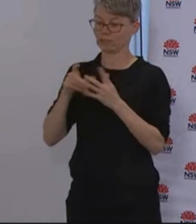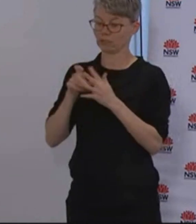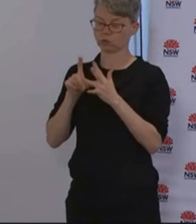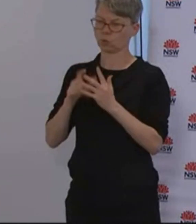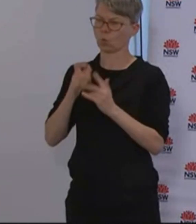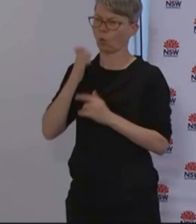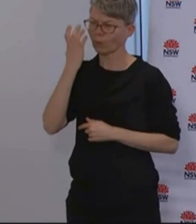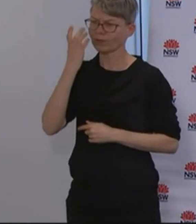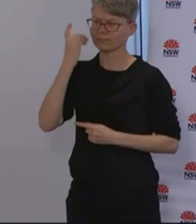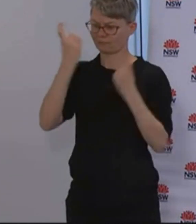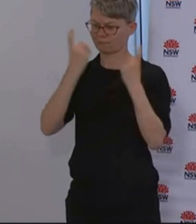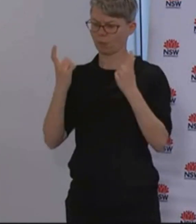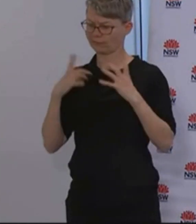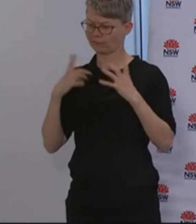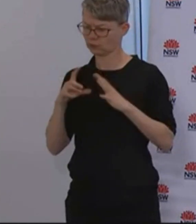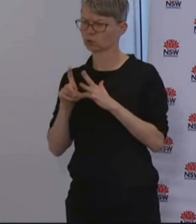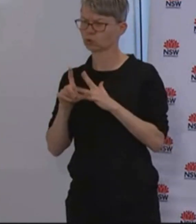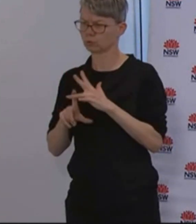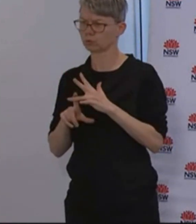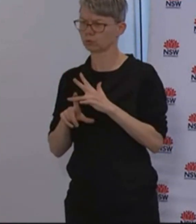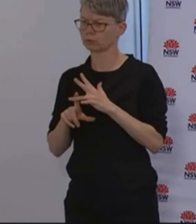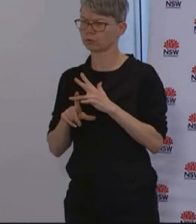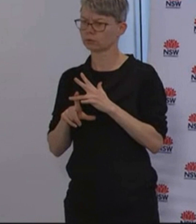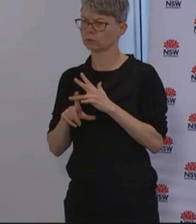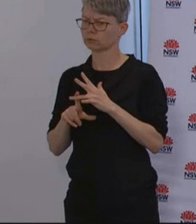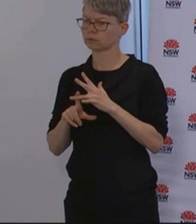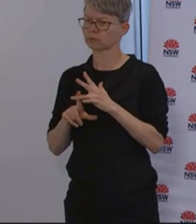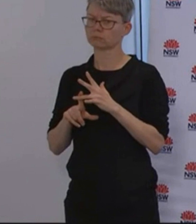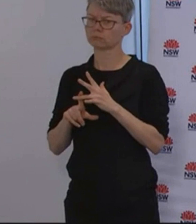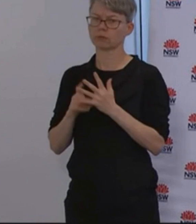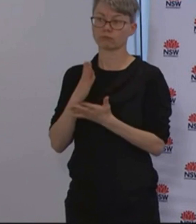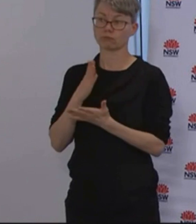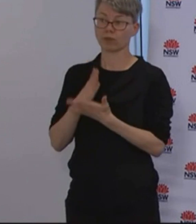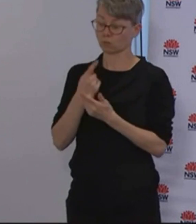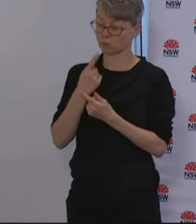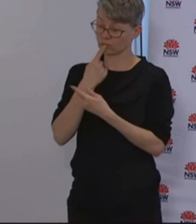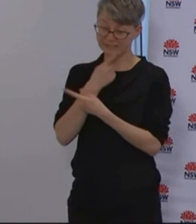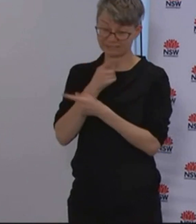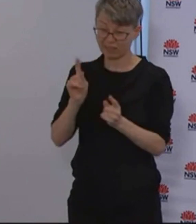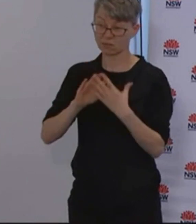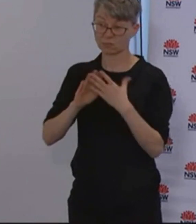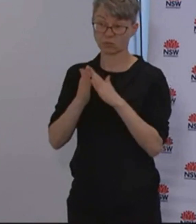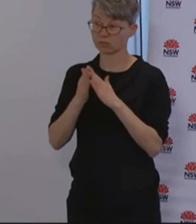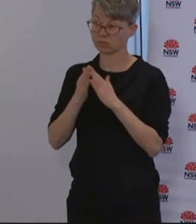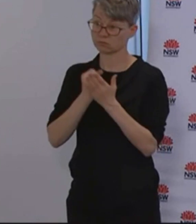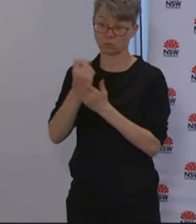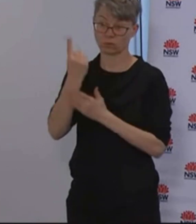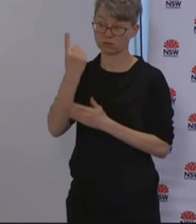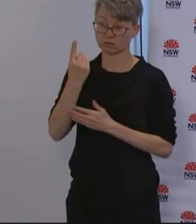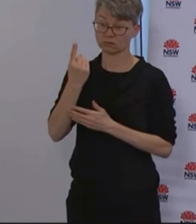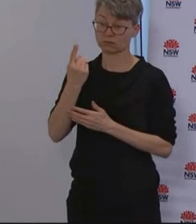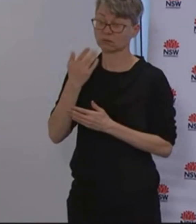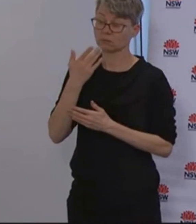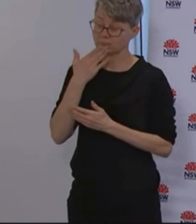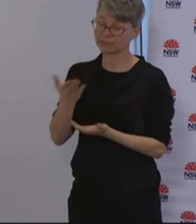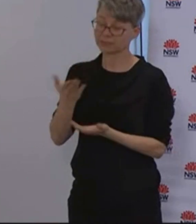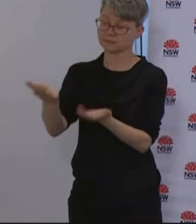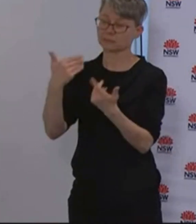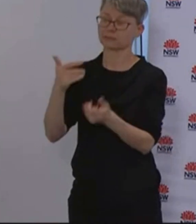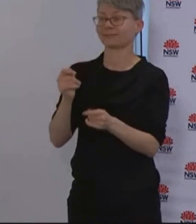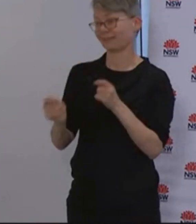have in place. But my key messages to the community at this stage are come forward for